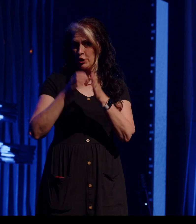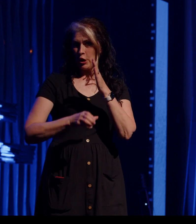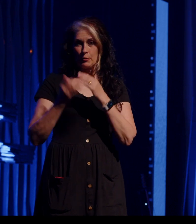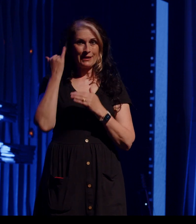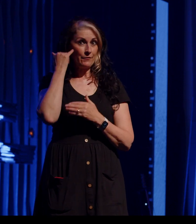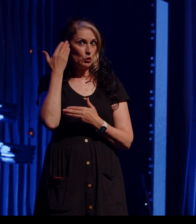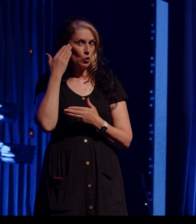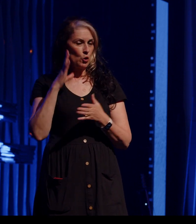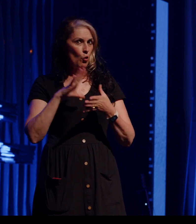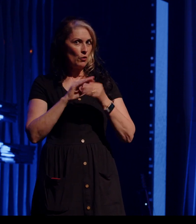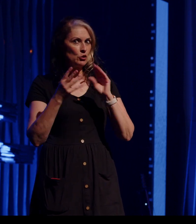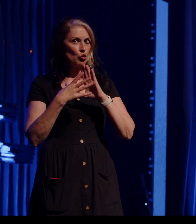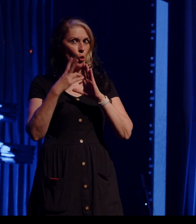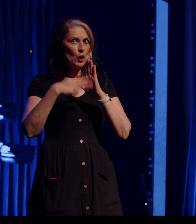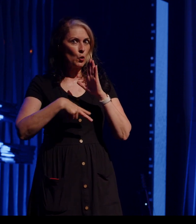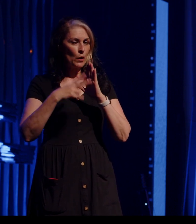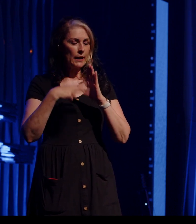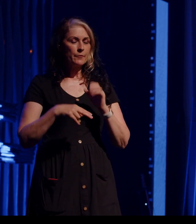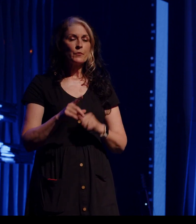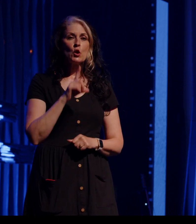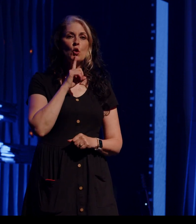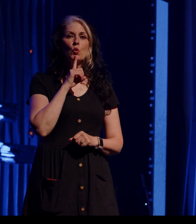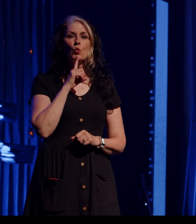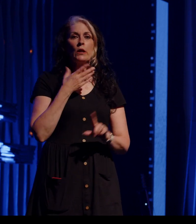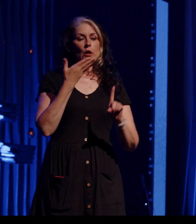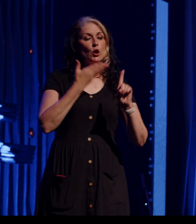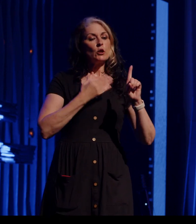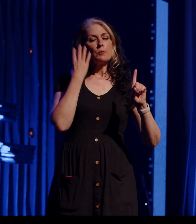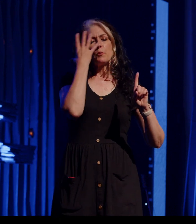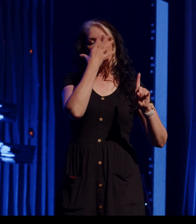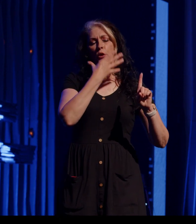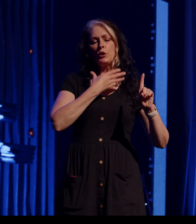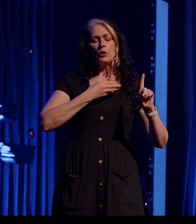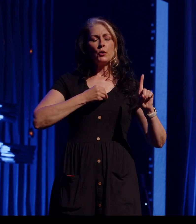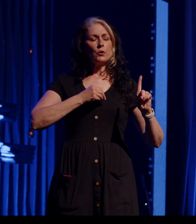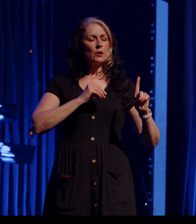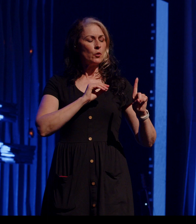you don't know the story of Esther, Esther was really a beauty pageant winner.